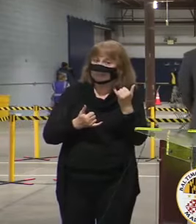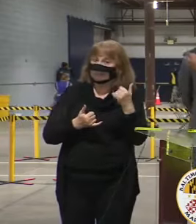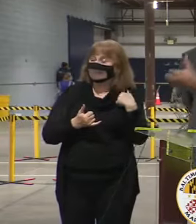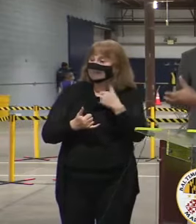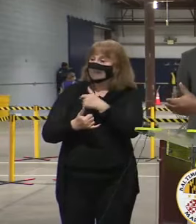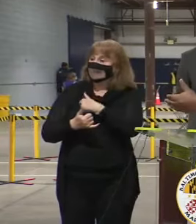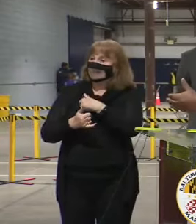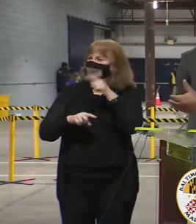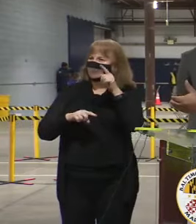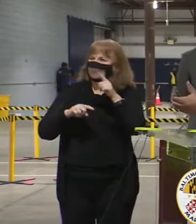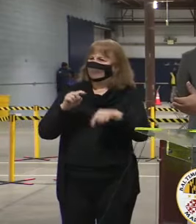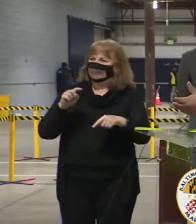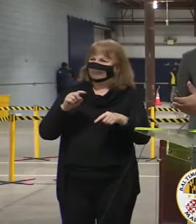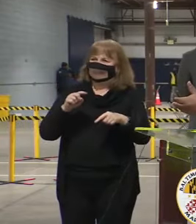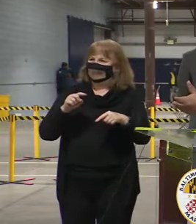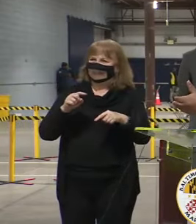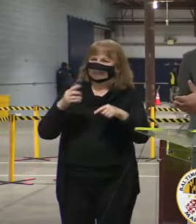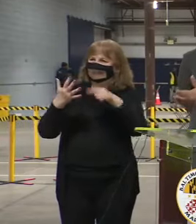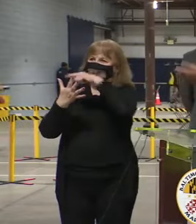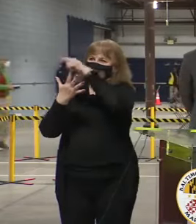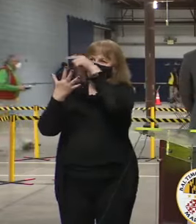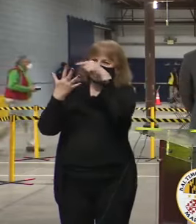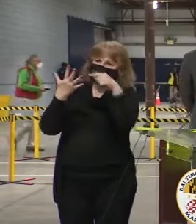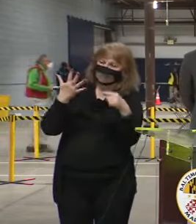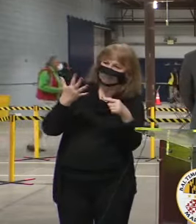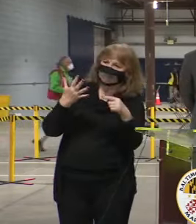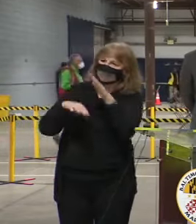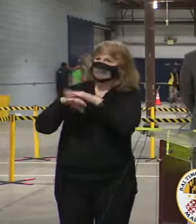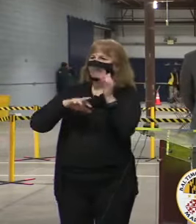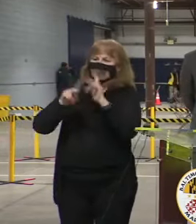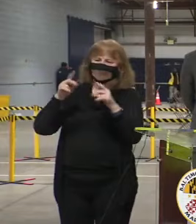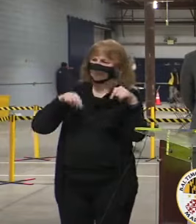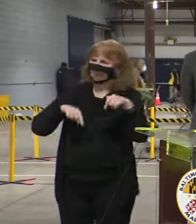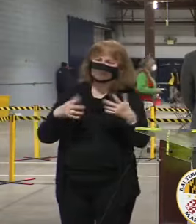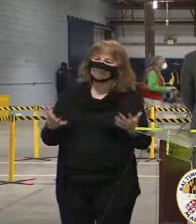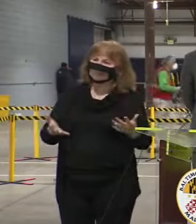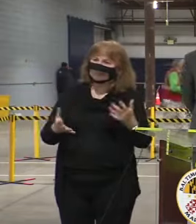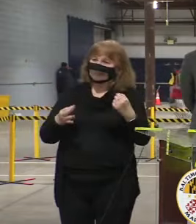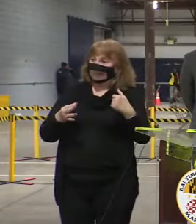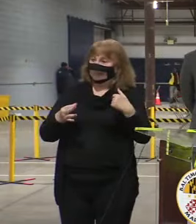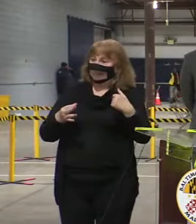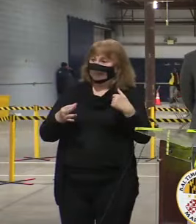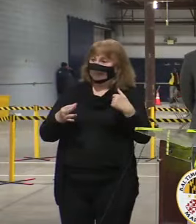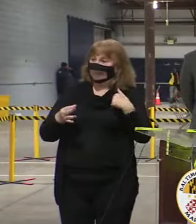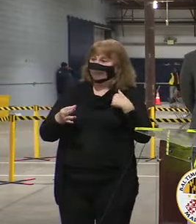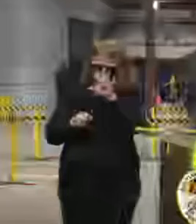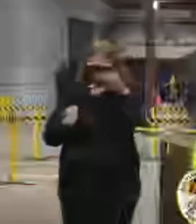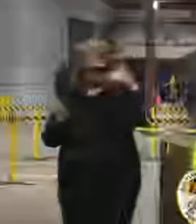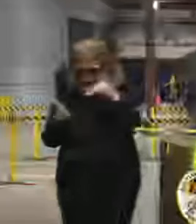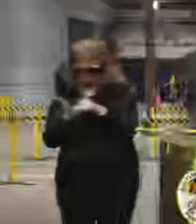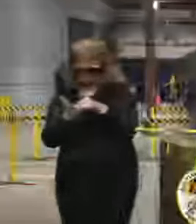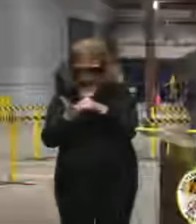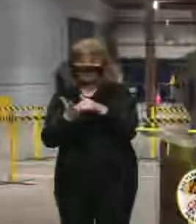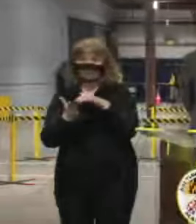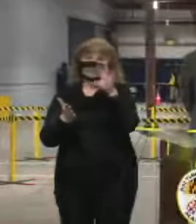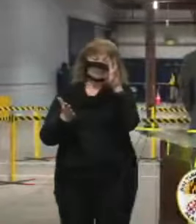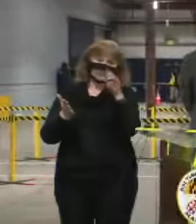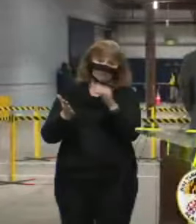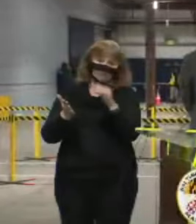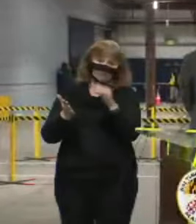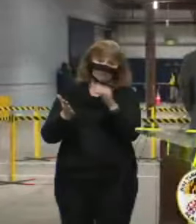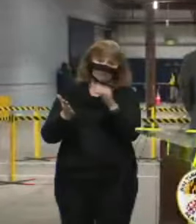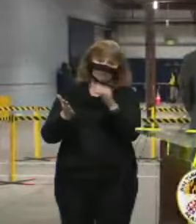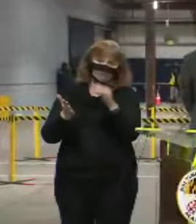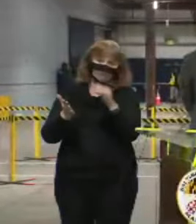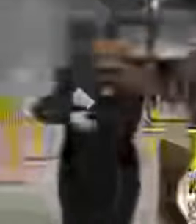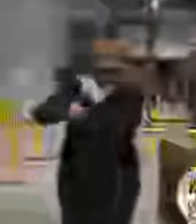we can't go down that queue and really call people in. If I'm getting about 5,000, 7,000 vaccines